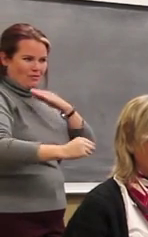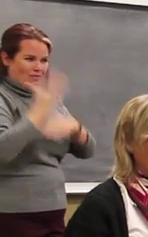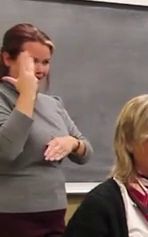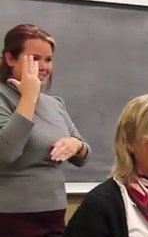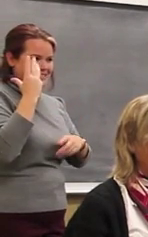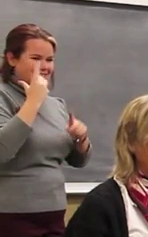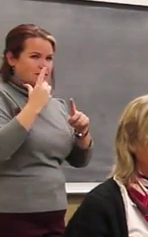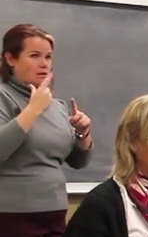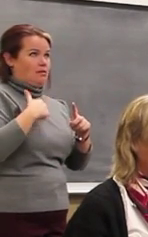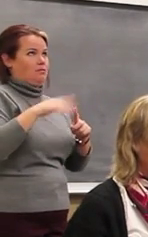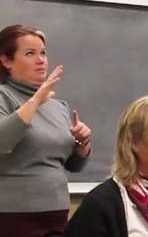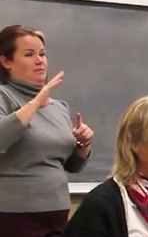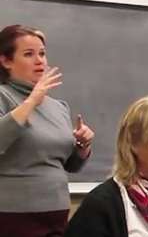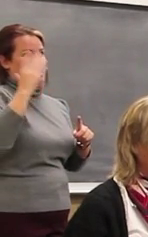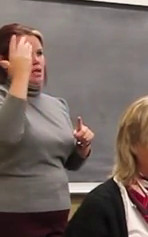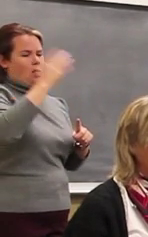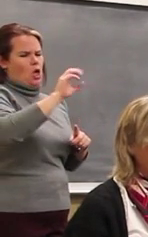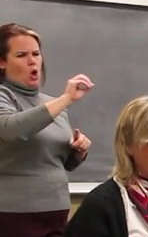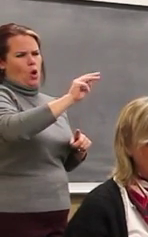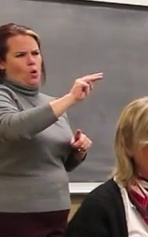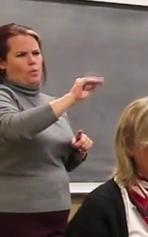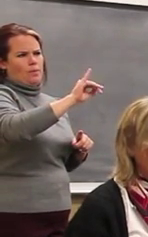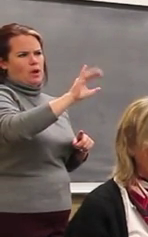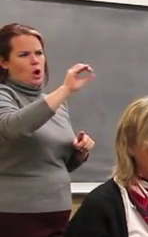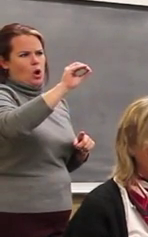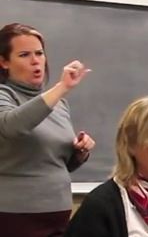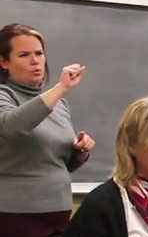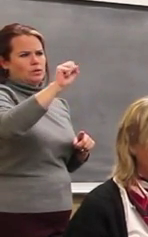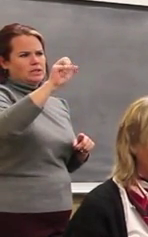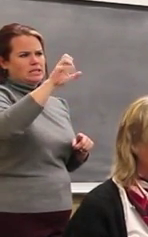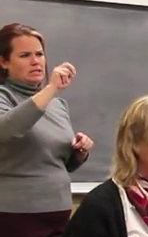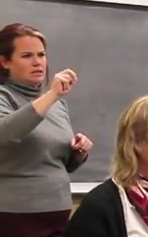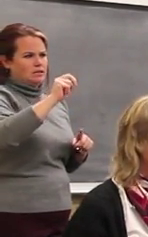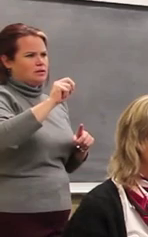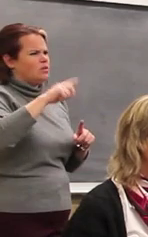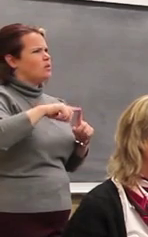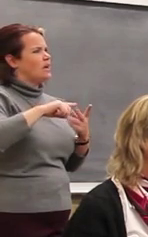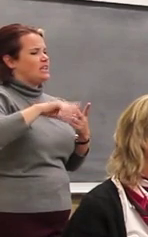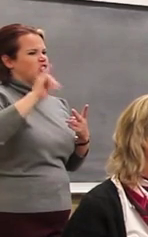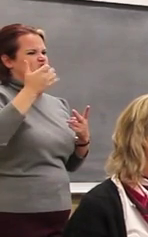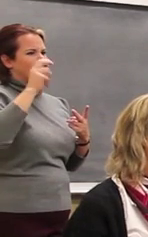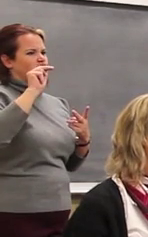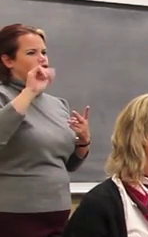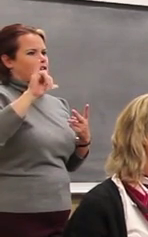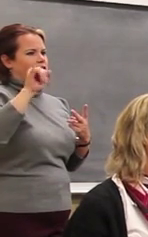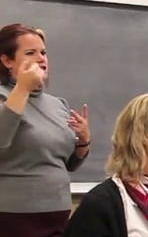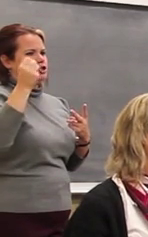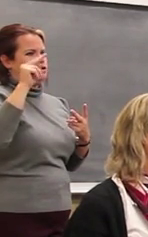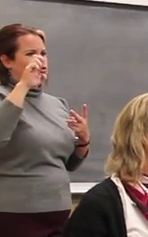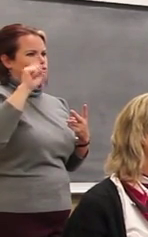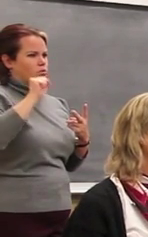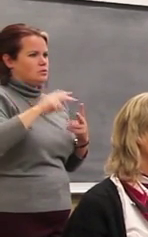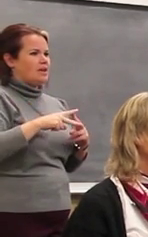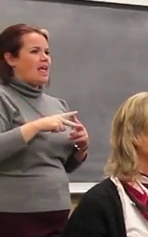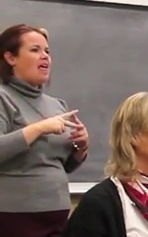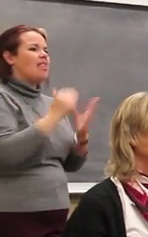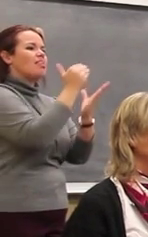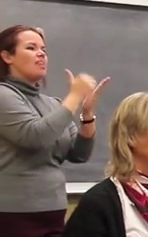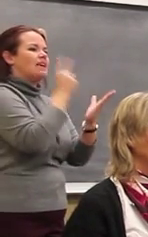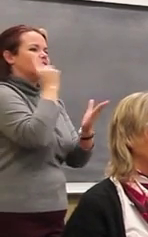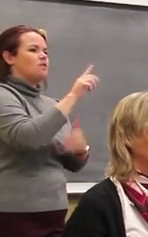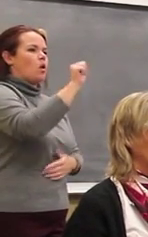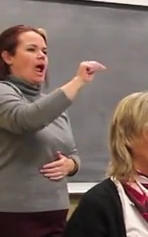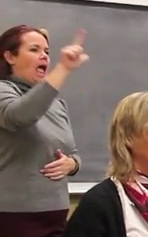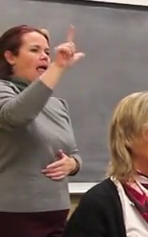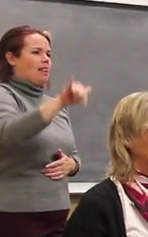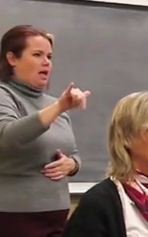received at a lecture that Omi Osen, Joni Jones, once gave on lessons for allies. These are lessons